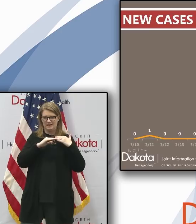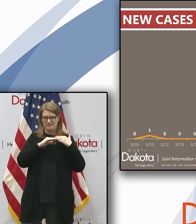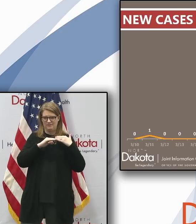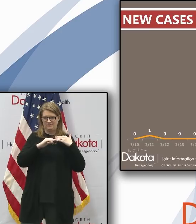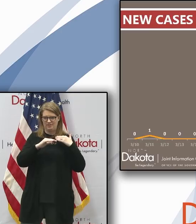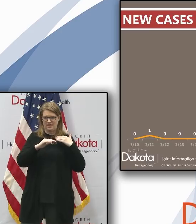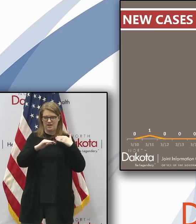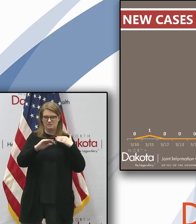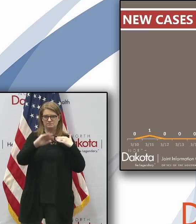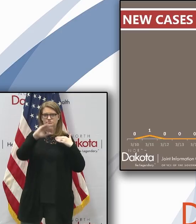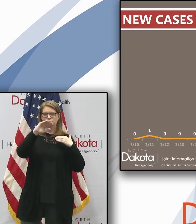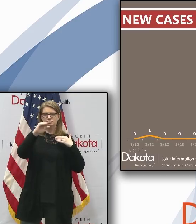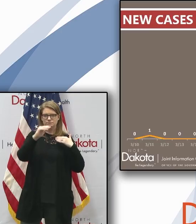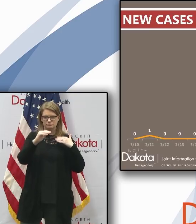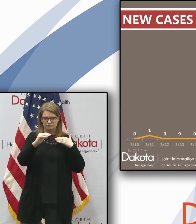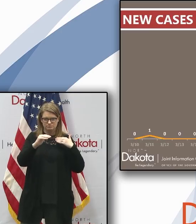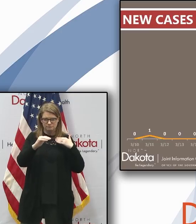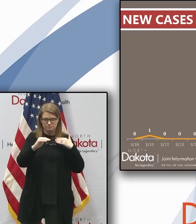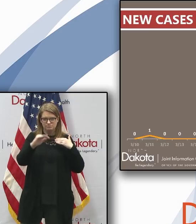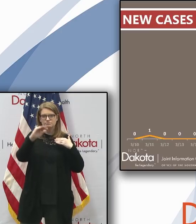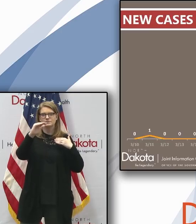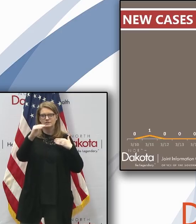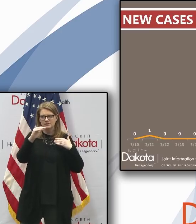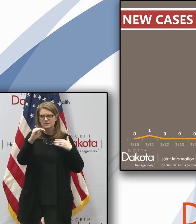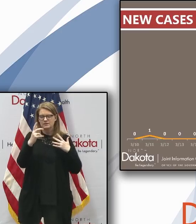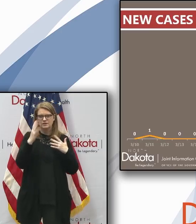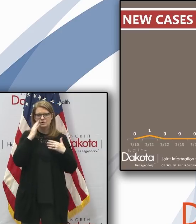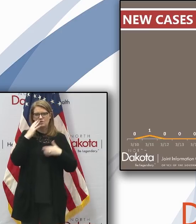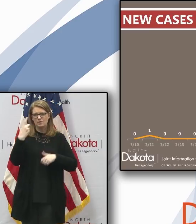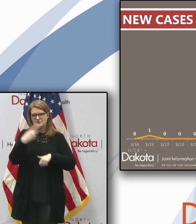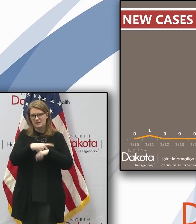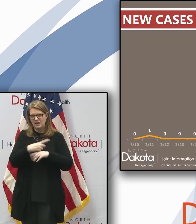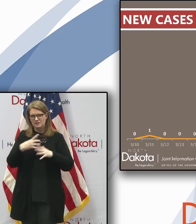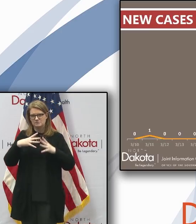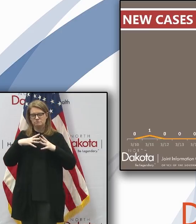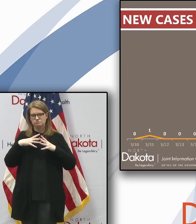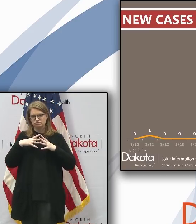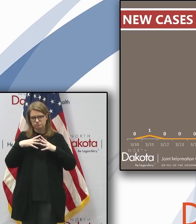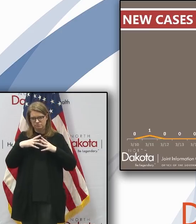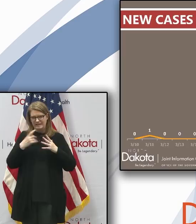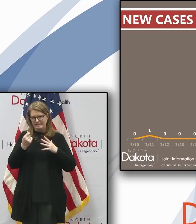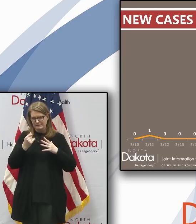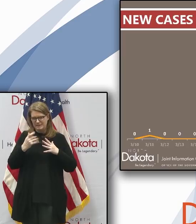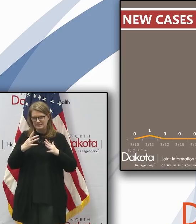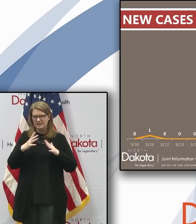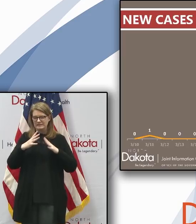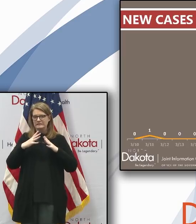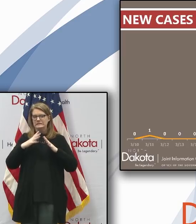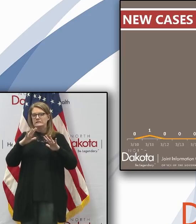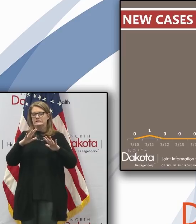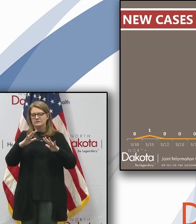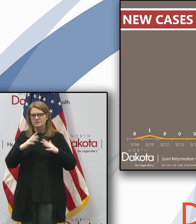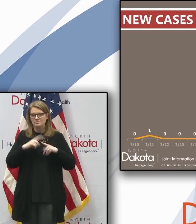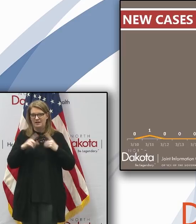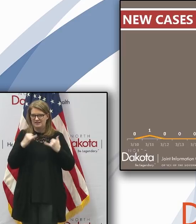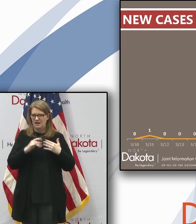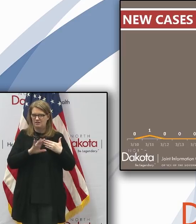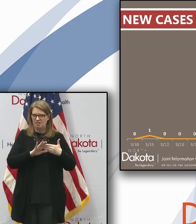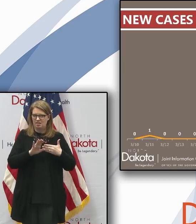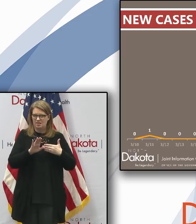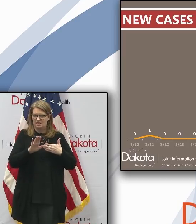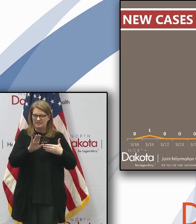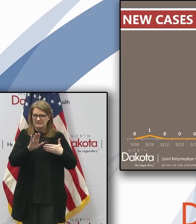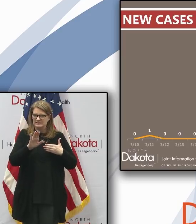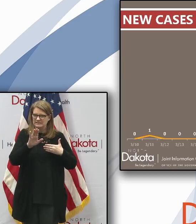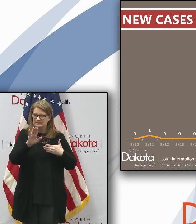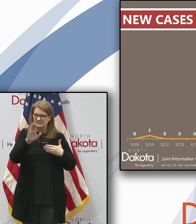a spike. We went flat again. We called those our days of reprieve. It now appears that we're on this climb upward that other